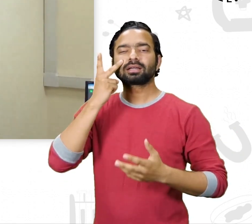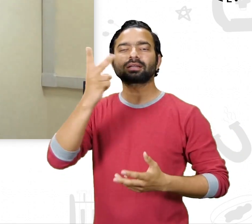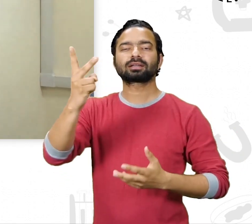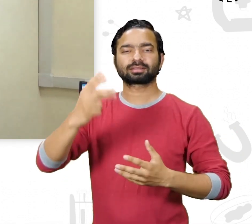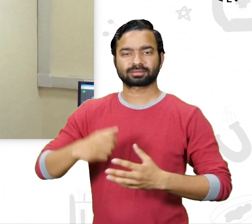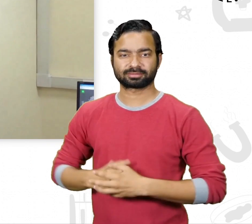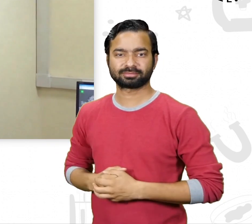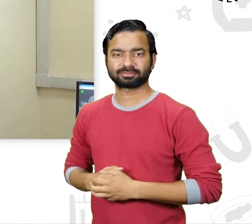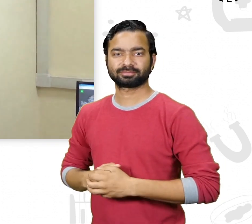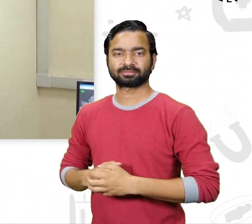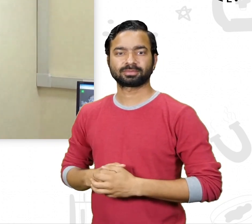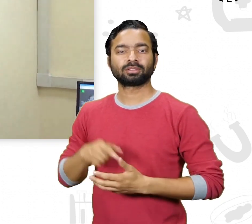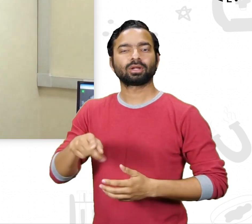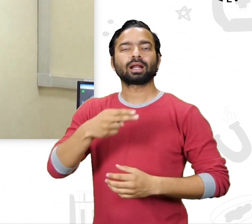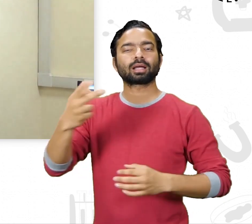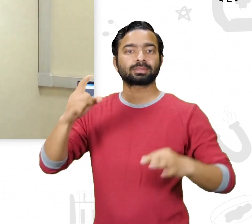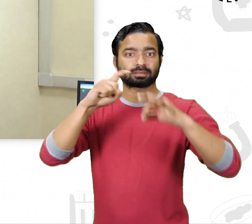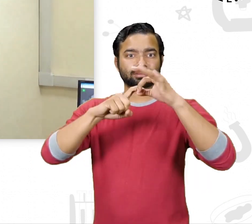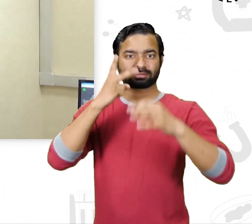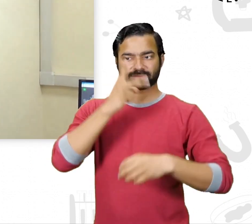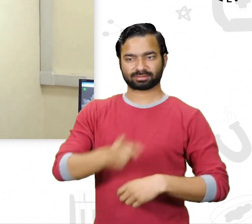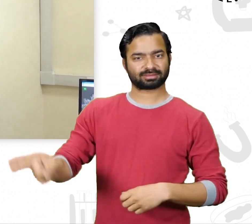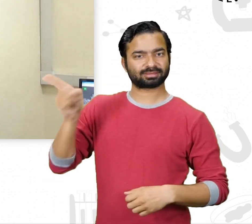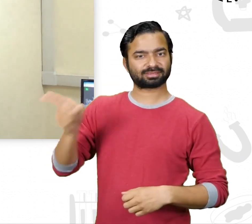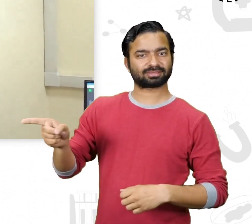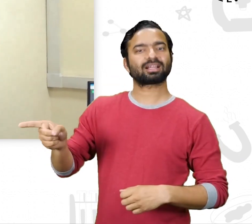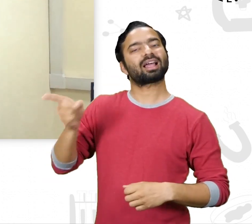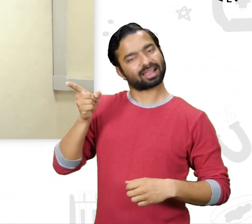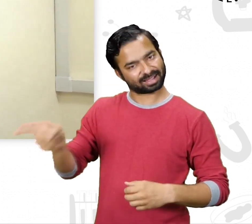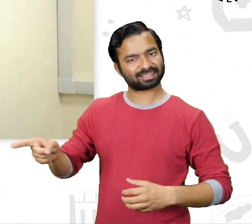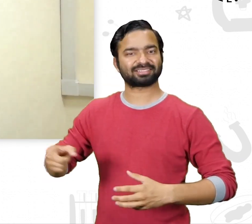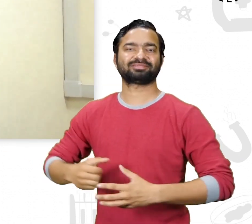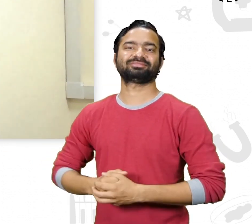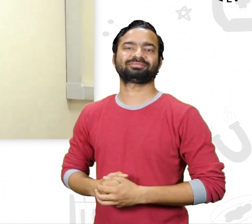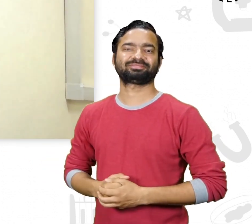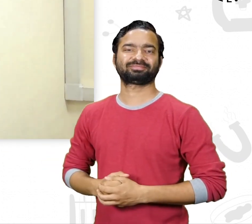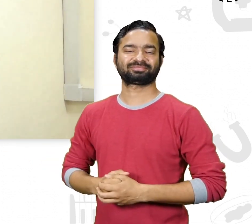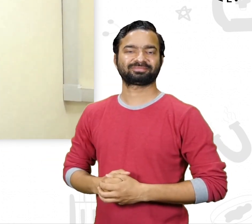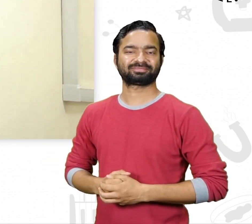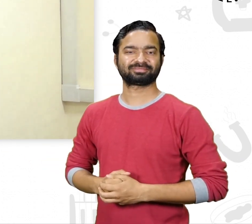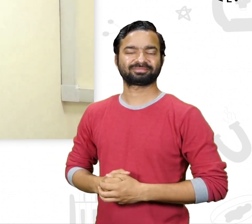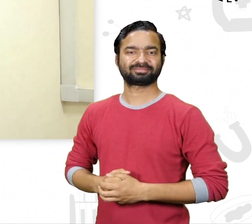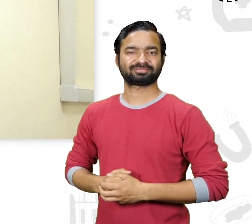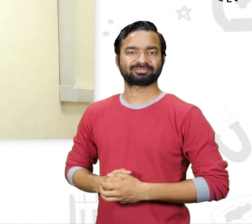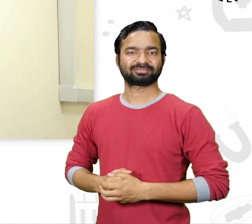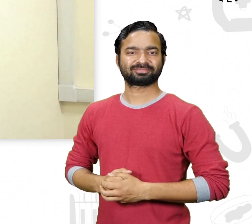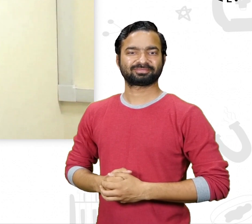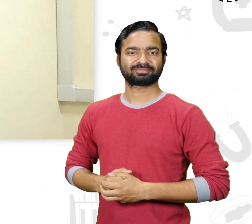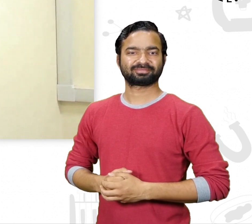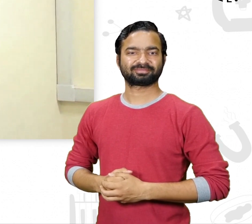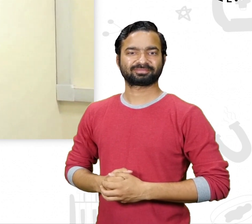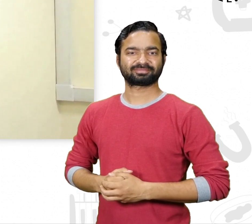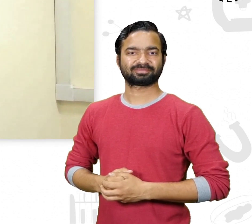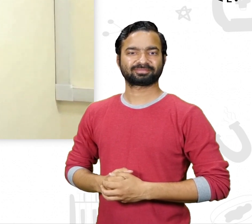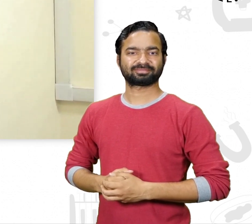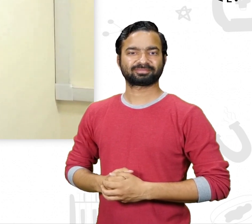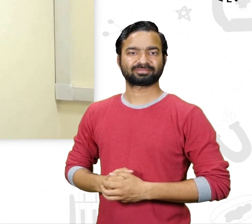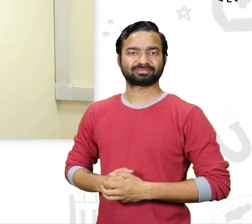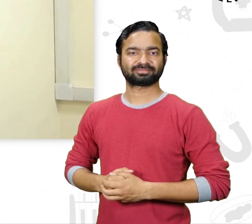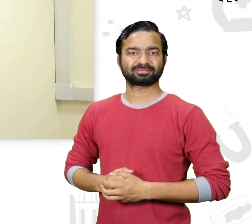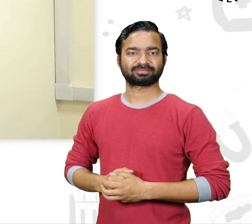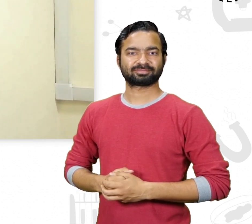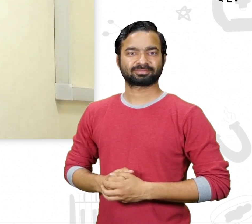scanning. In transmission electron microscope, electron transmit through the specimen, but in scanning